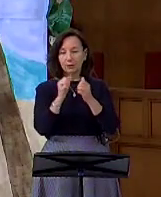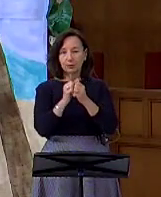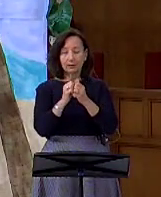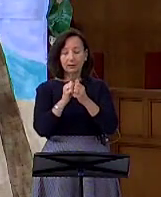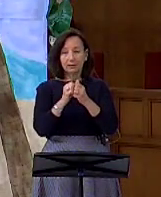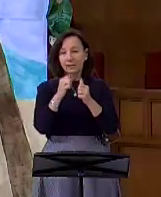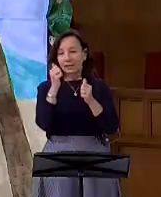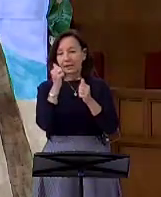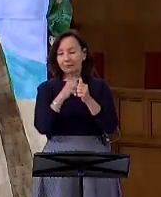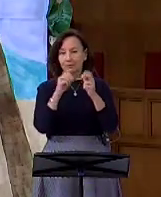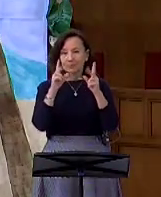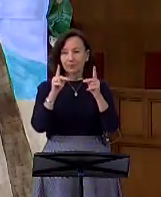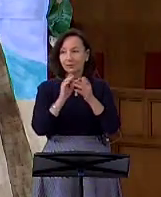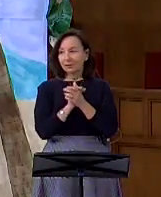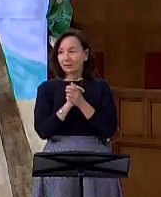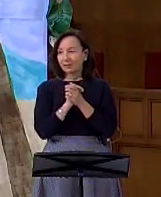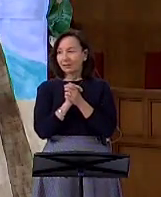and